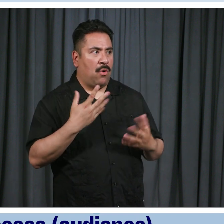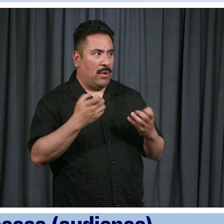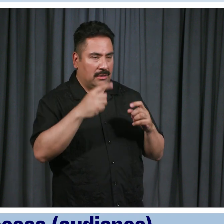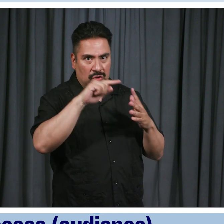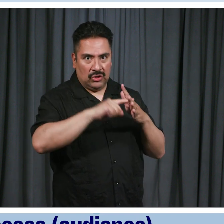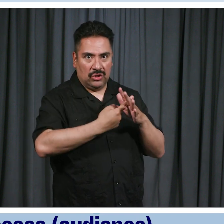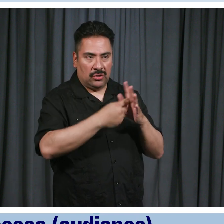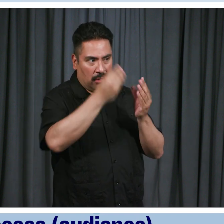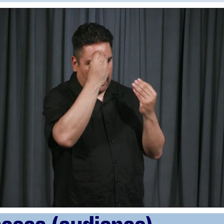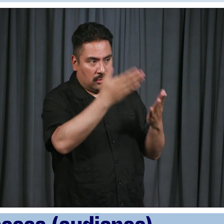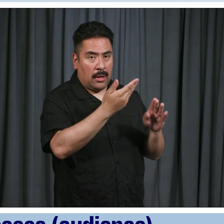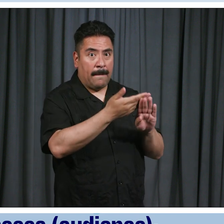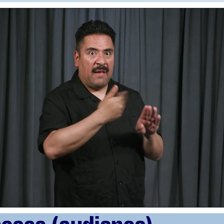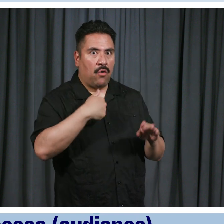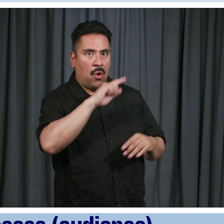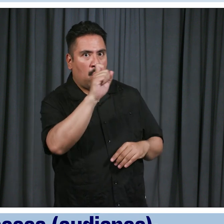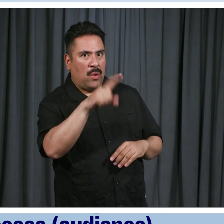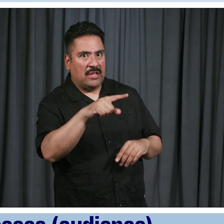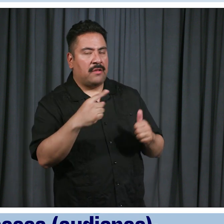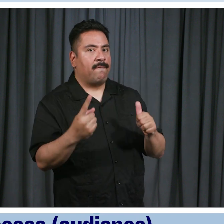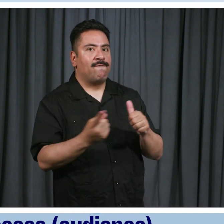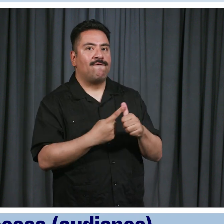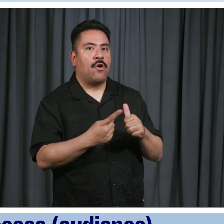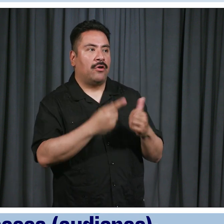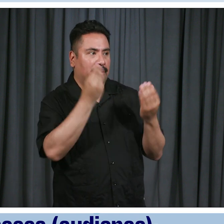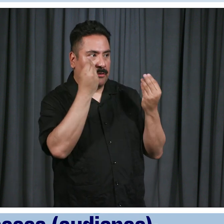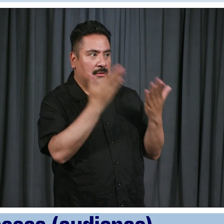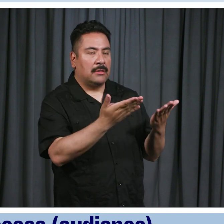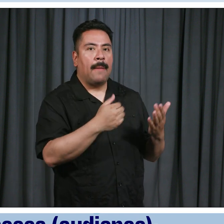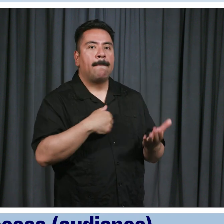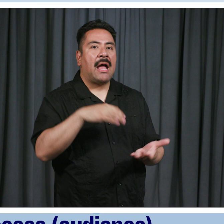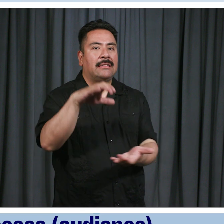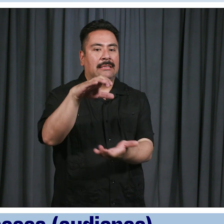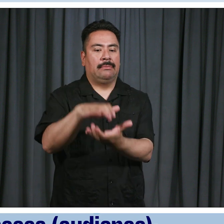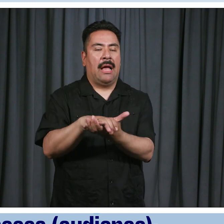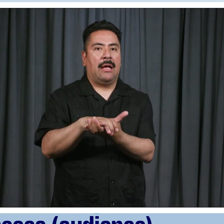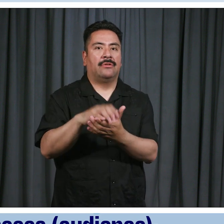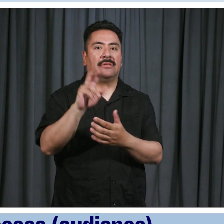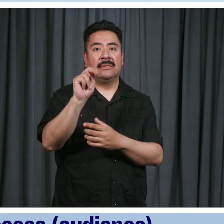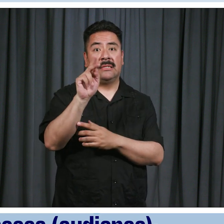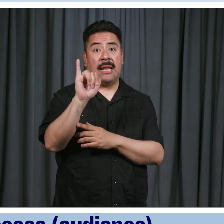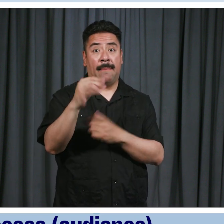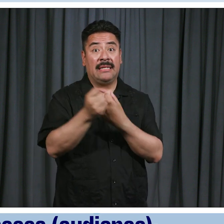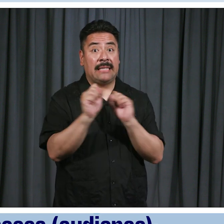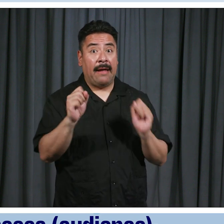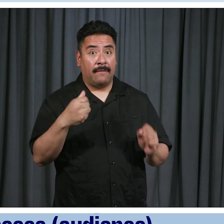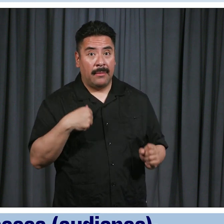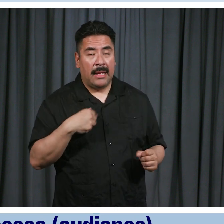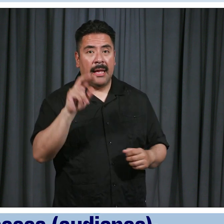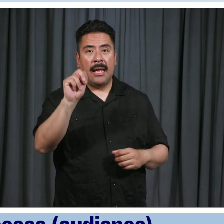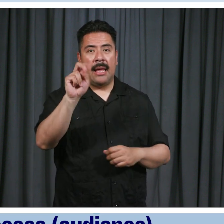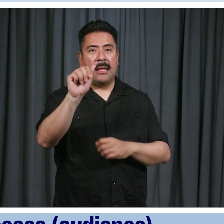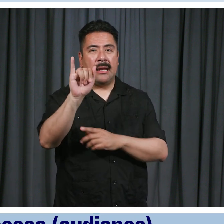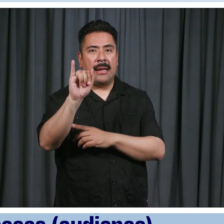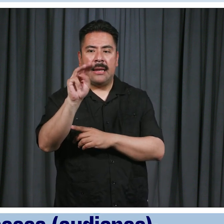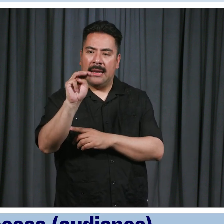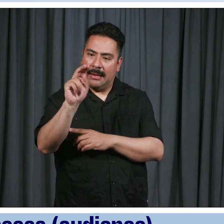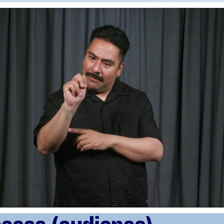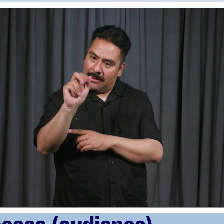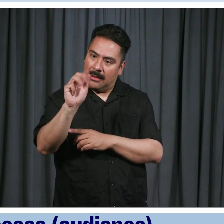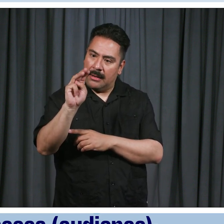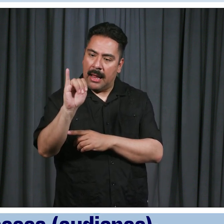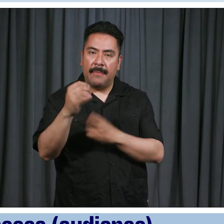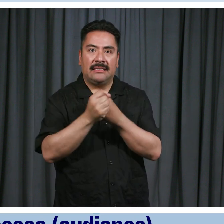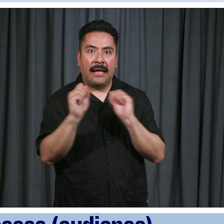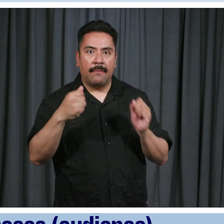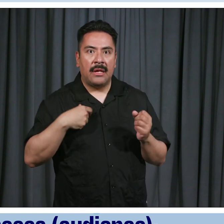saying, before I get into my question, as a spouse, NAMI saved me. NAMI saved me. I was able to